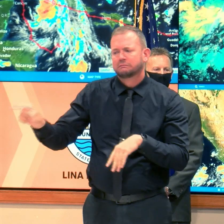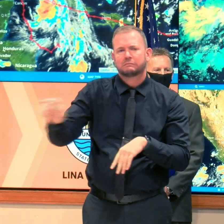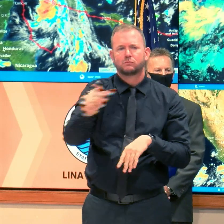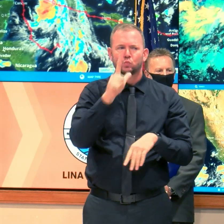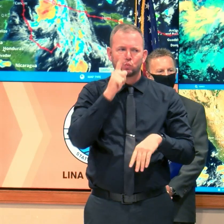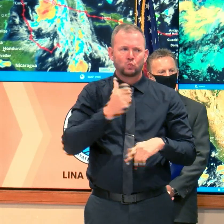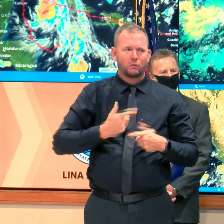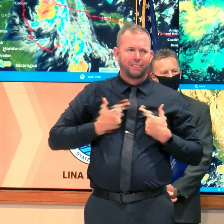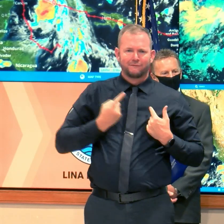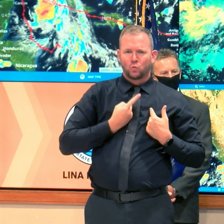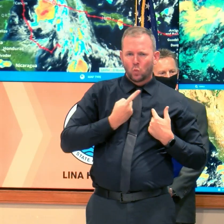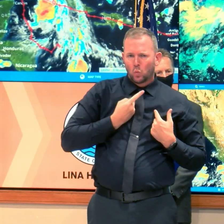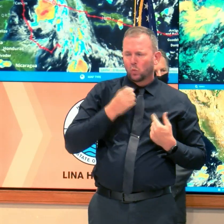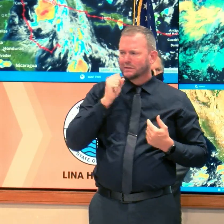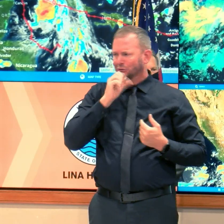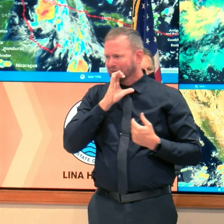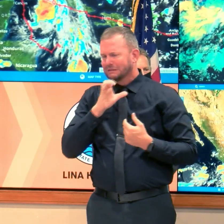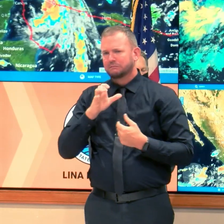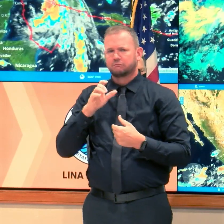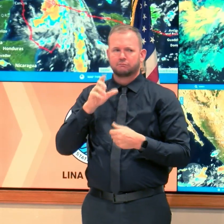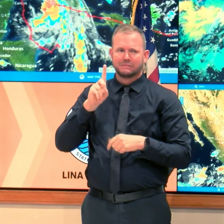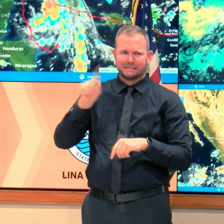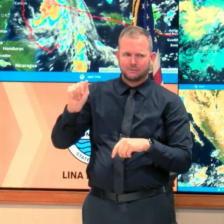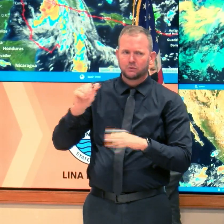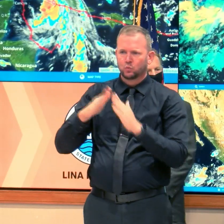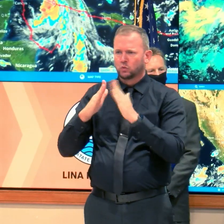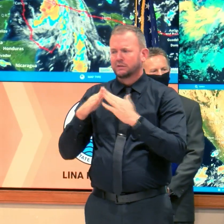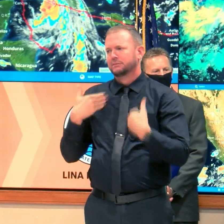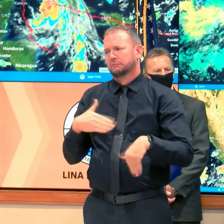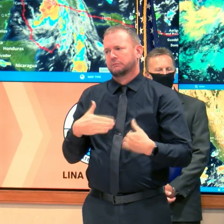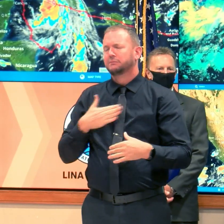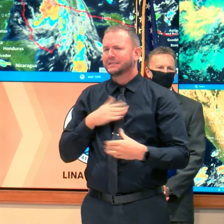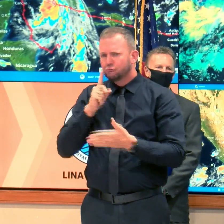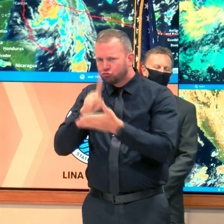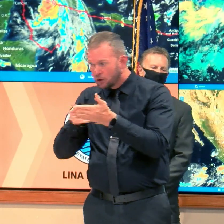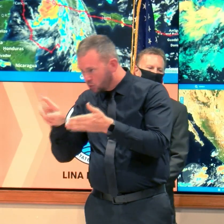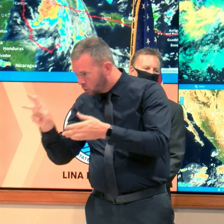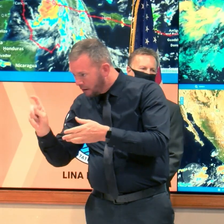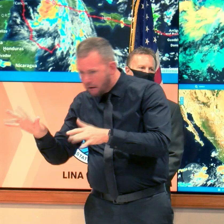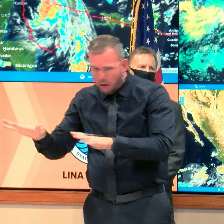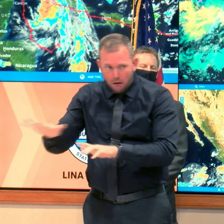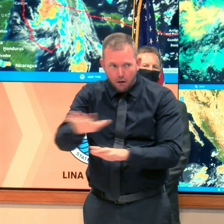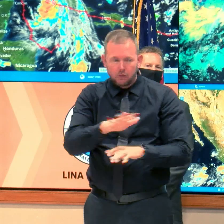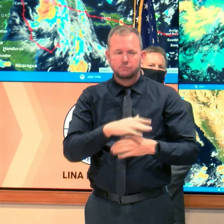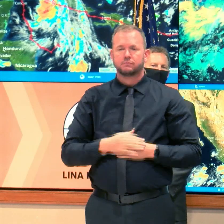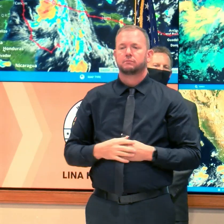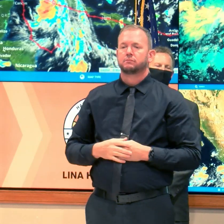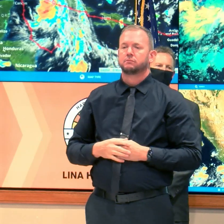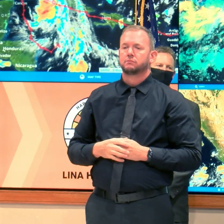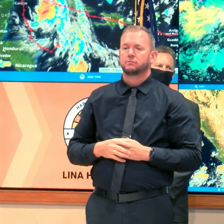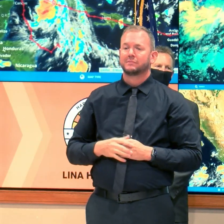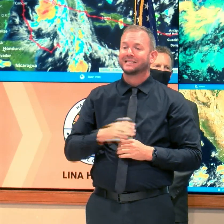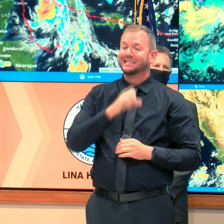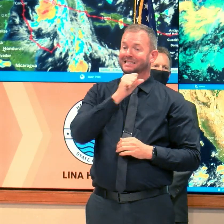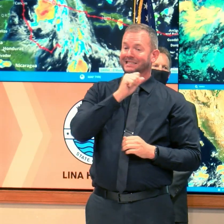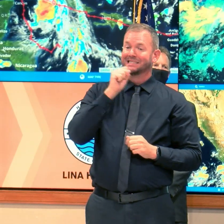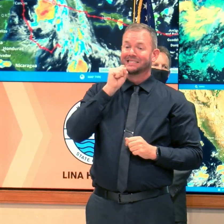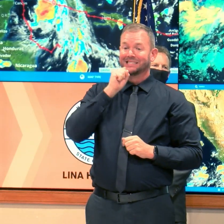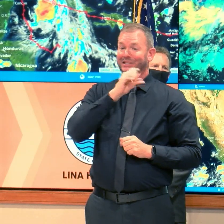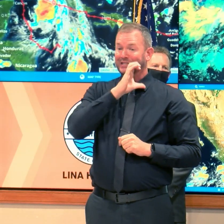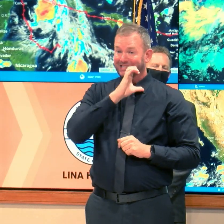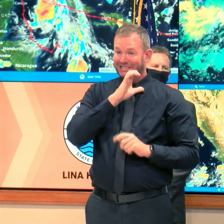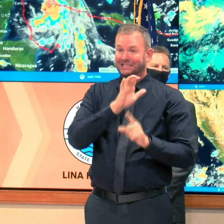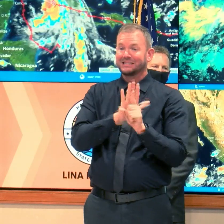with the disability community to take advantage of the STEER program, where you can register and you can call